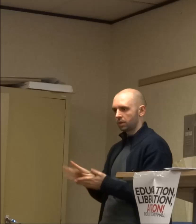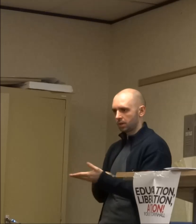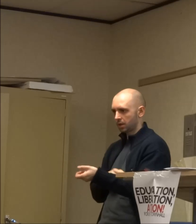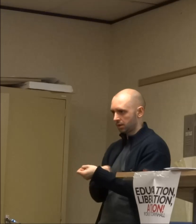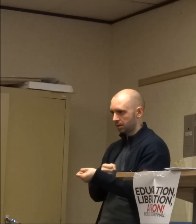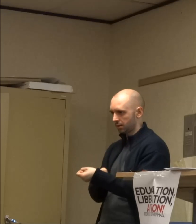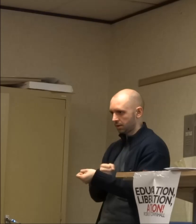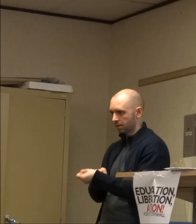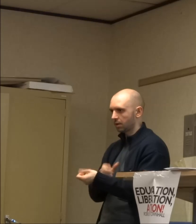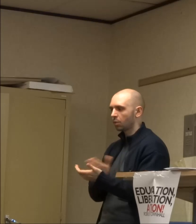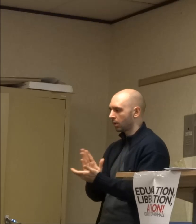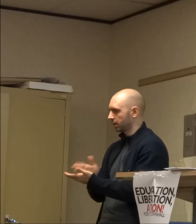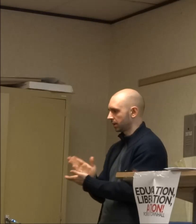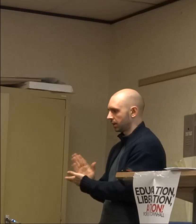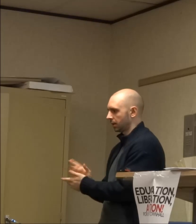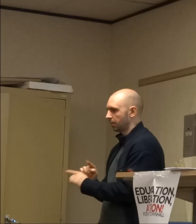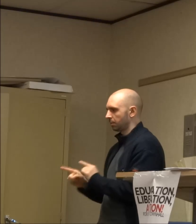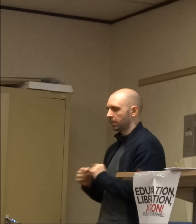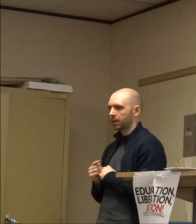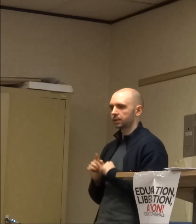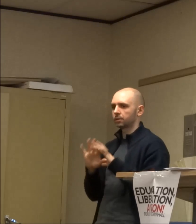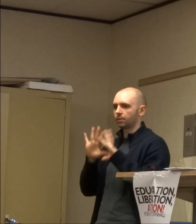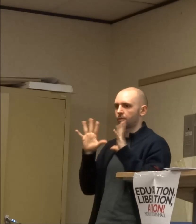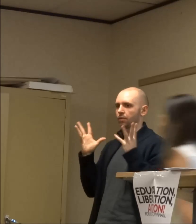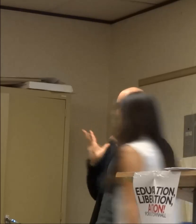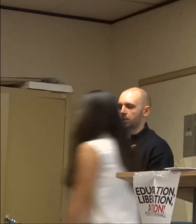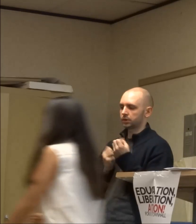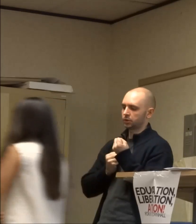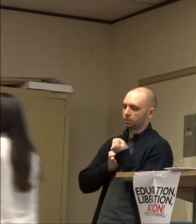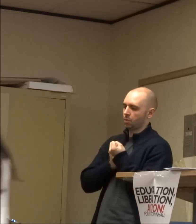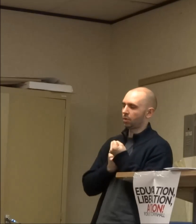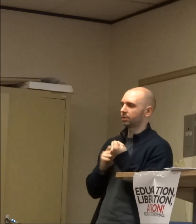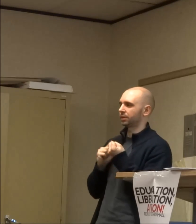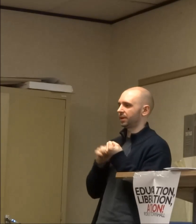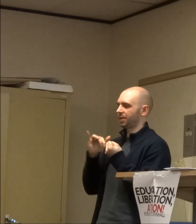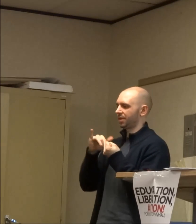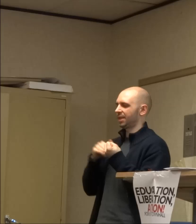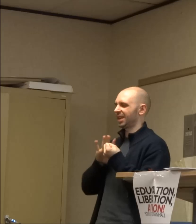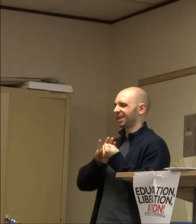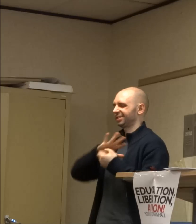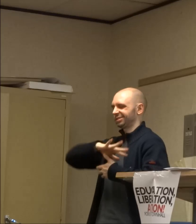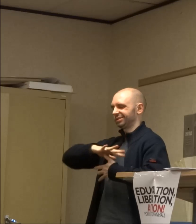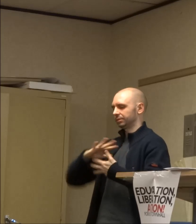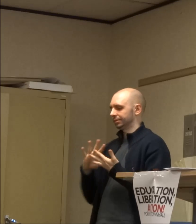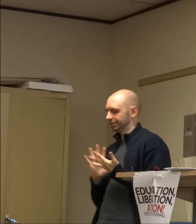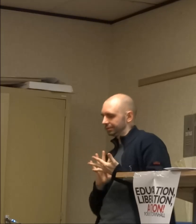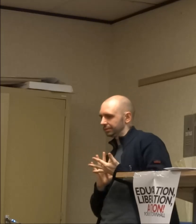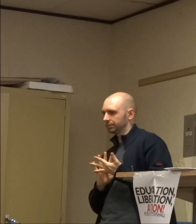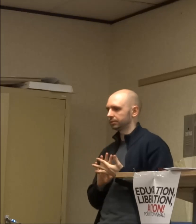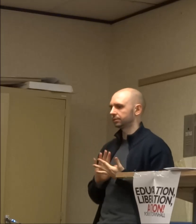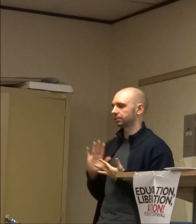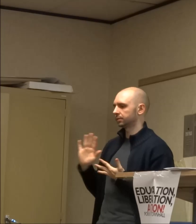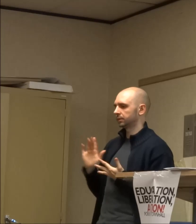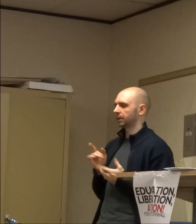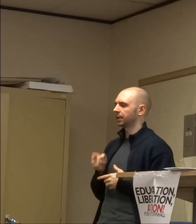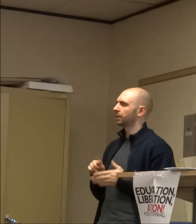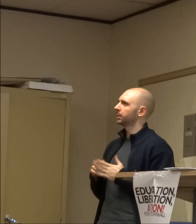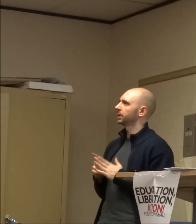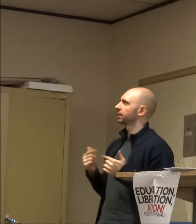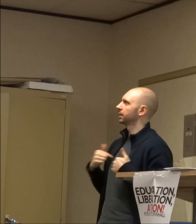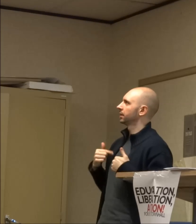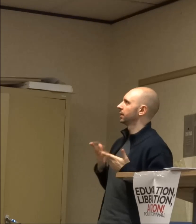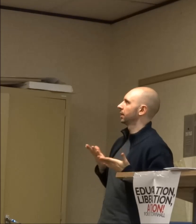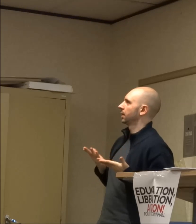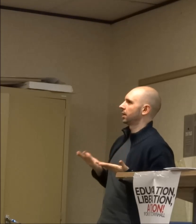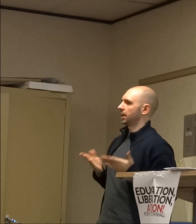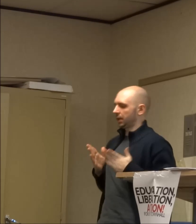welfare state. This means cutting back on school services, which essentially leaves disenfranchised communities to fend for ourselves.